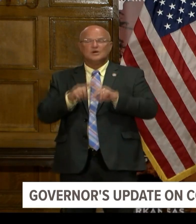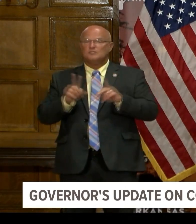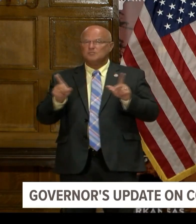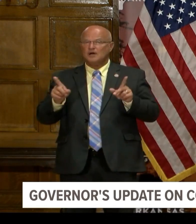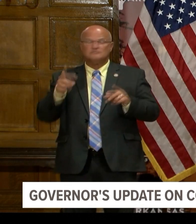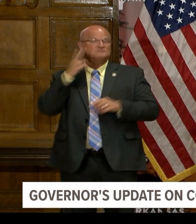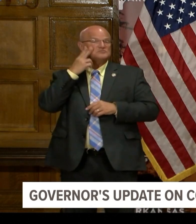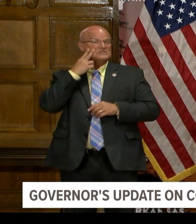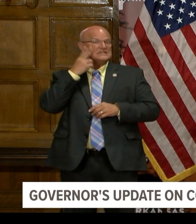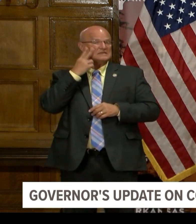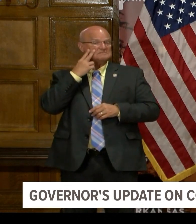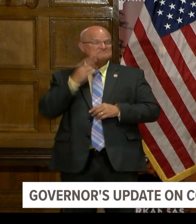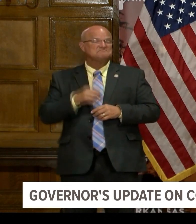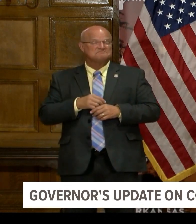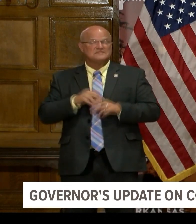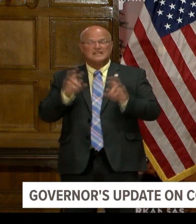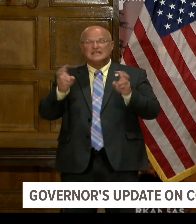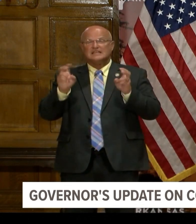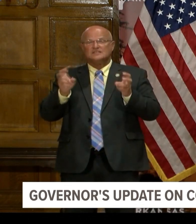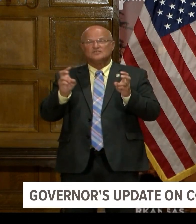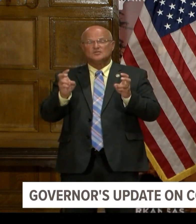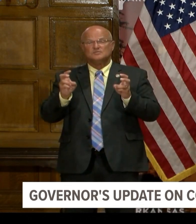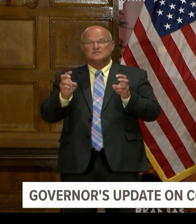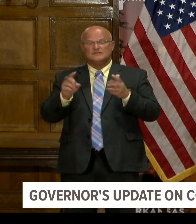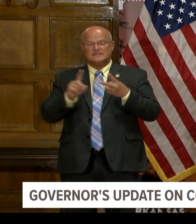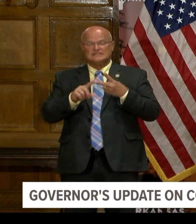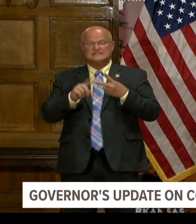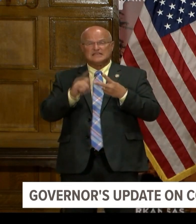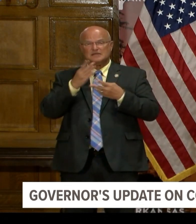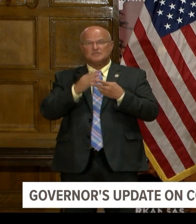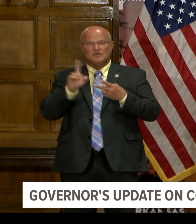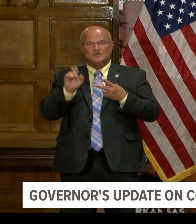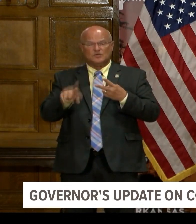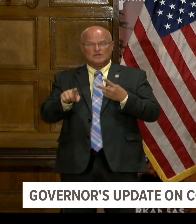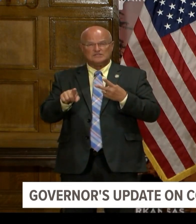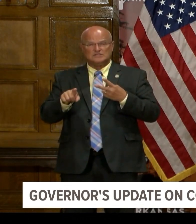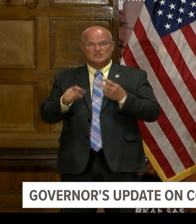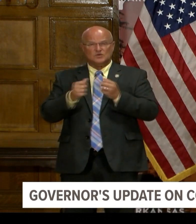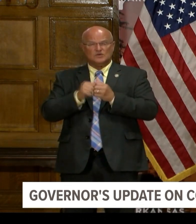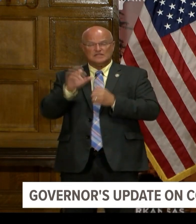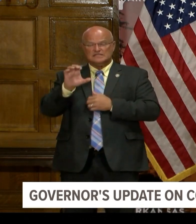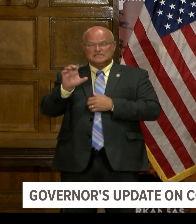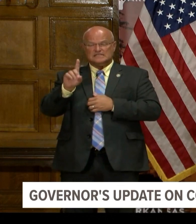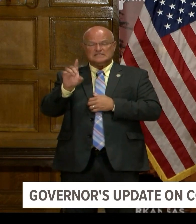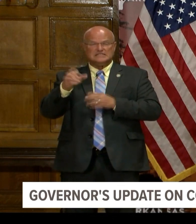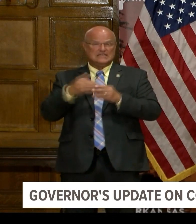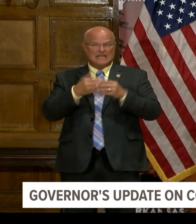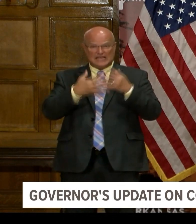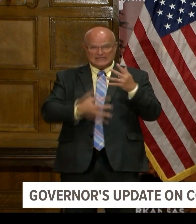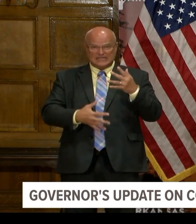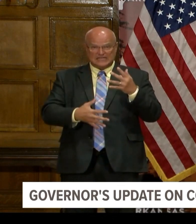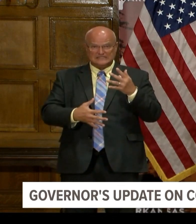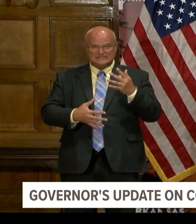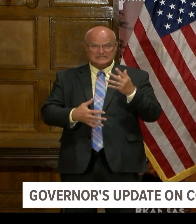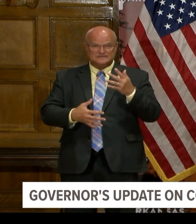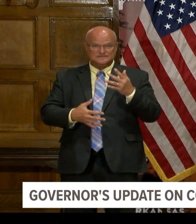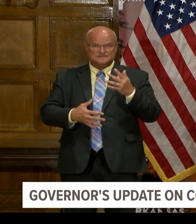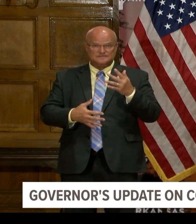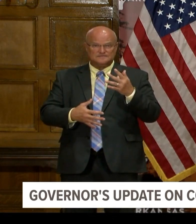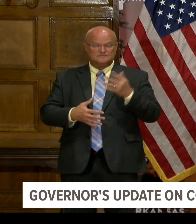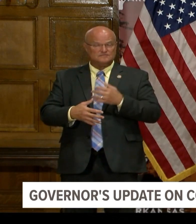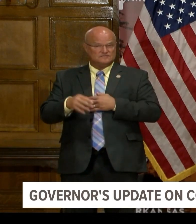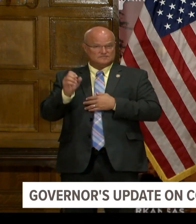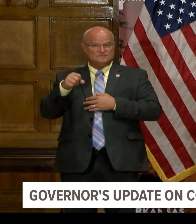see. In terms of the second part of the question, with the CDC guidelines,